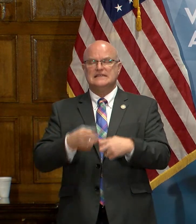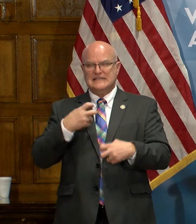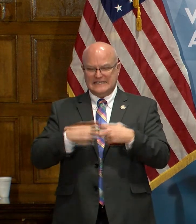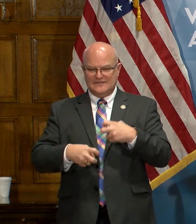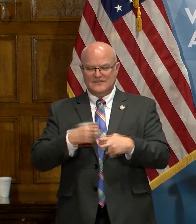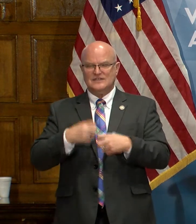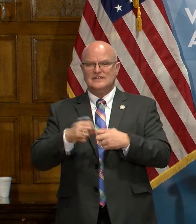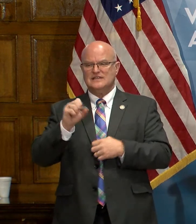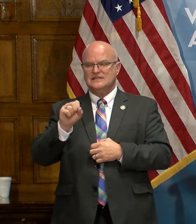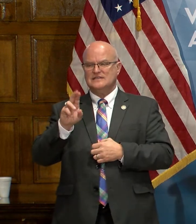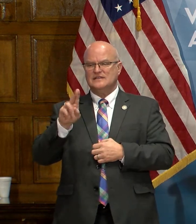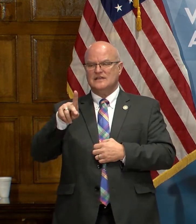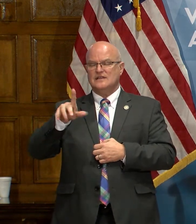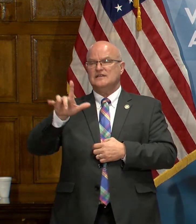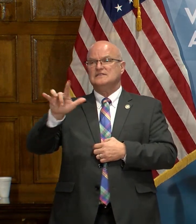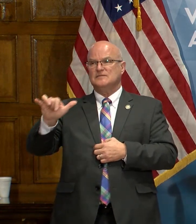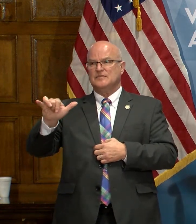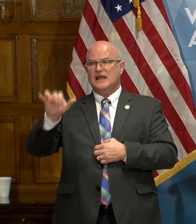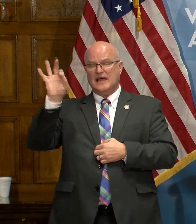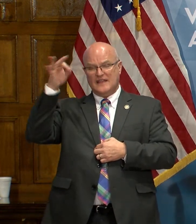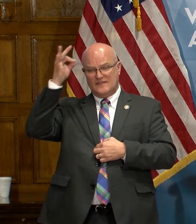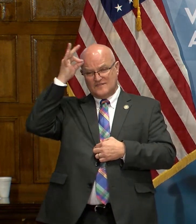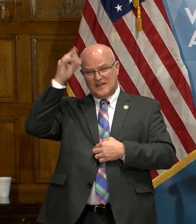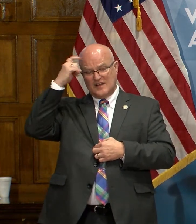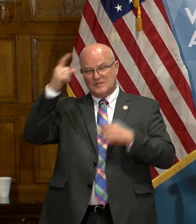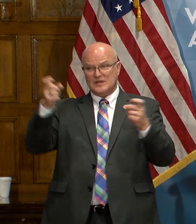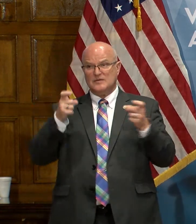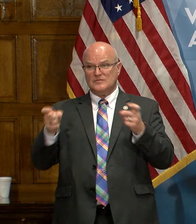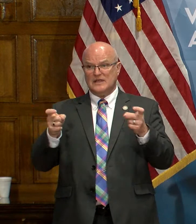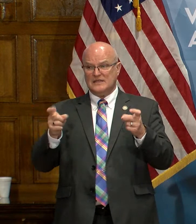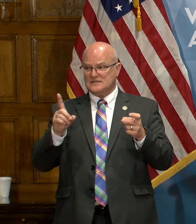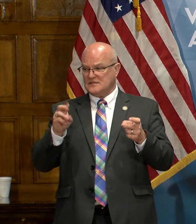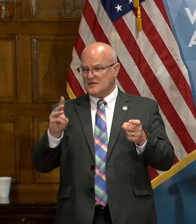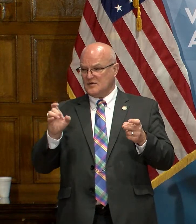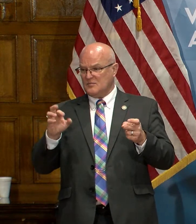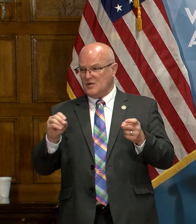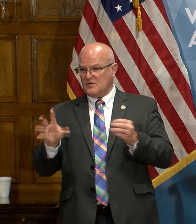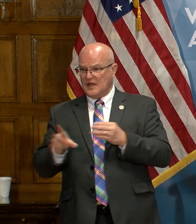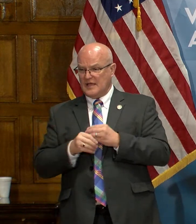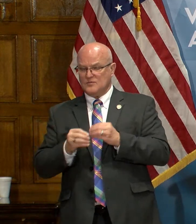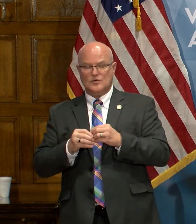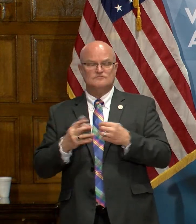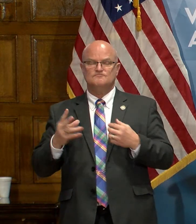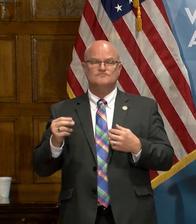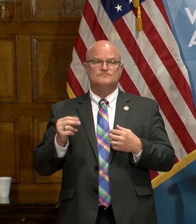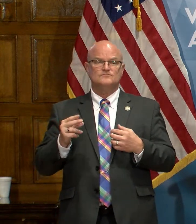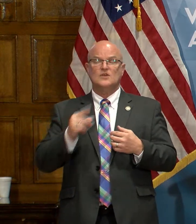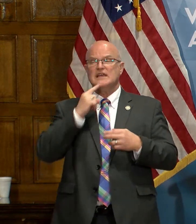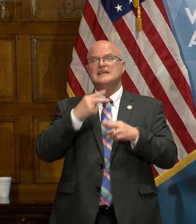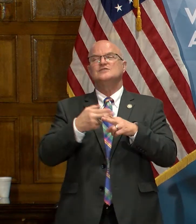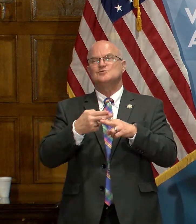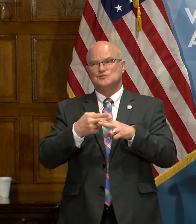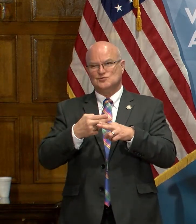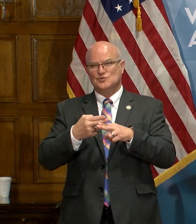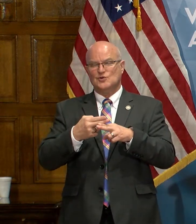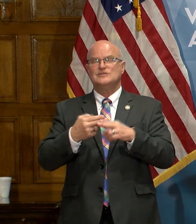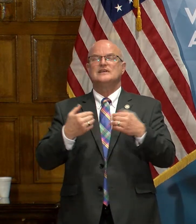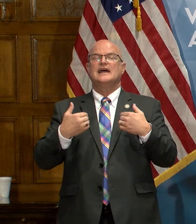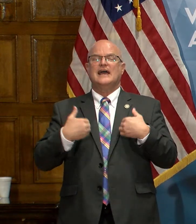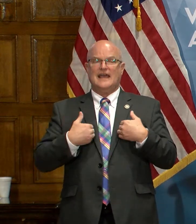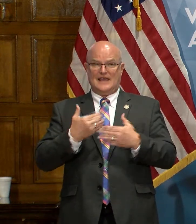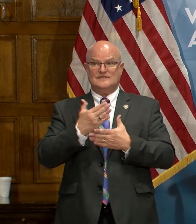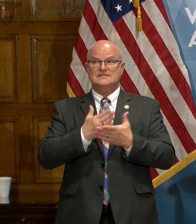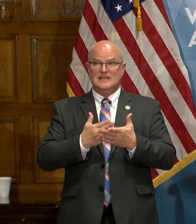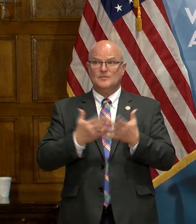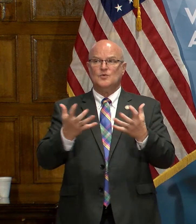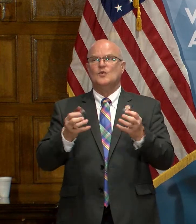difficulty of supply. The federal government controls that. Dr. Merrill, did you have anything to add on that? So there is a shortage. We do have